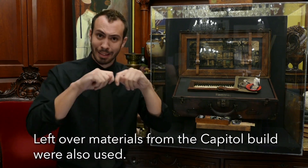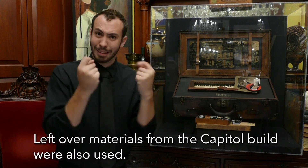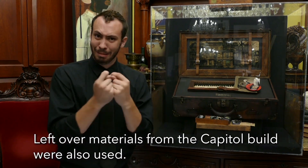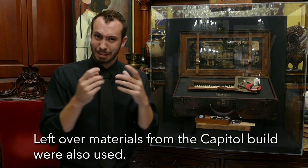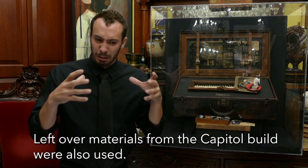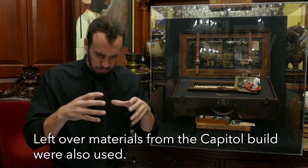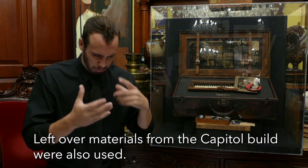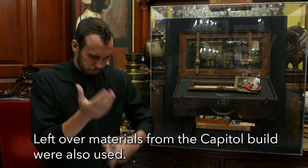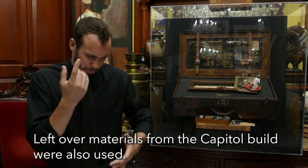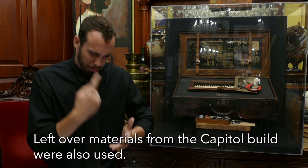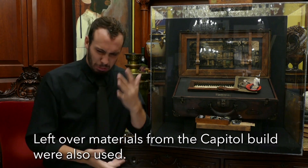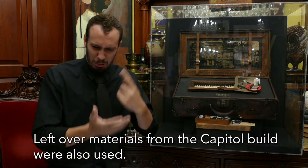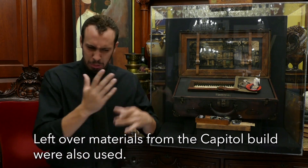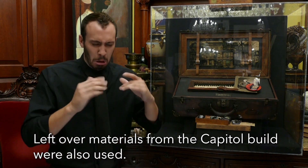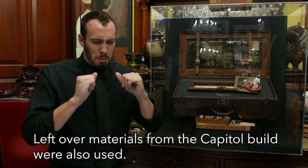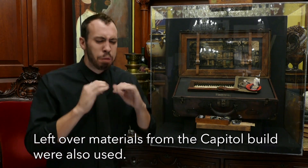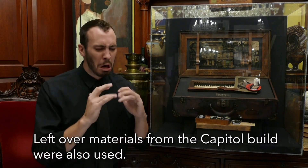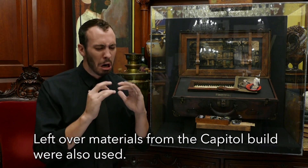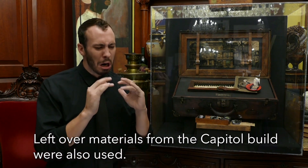Leftover materials from the Capitol build were also used.